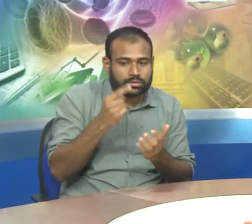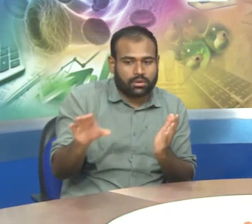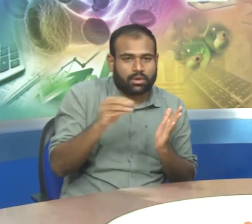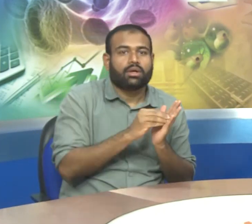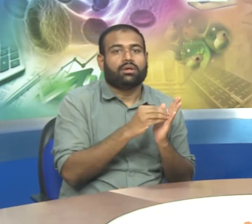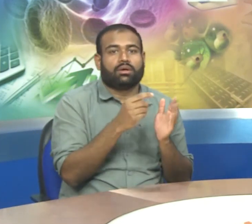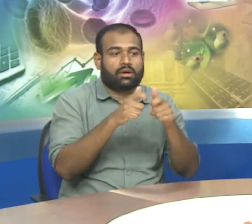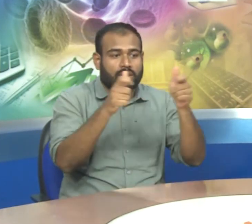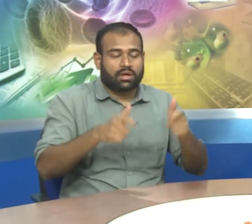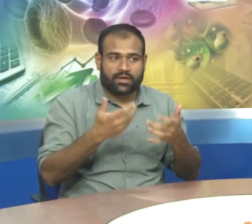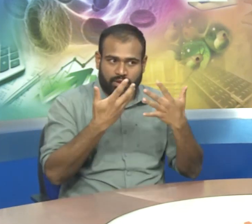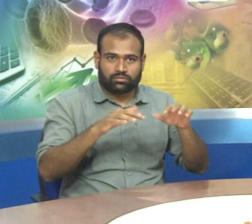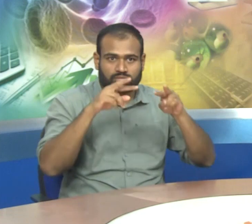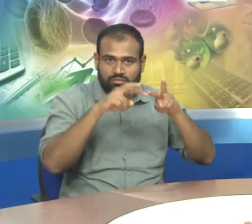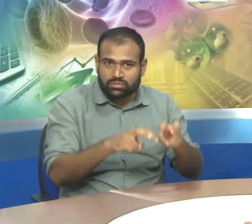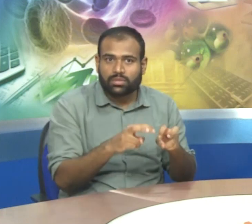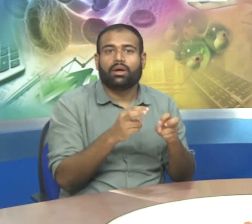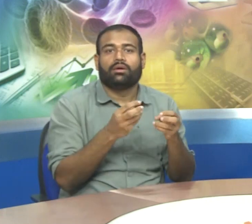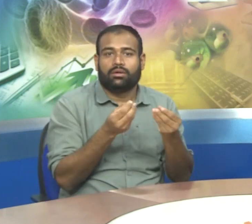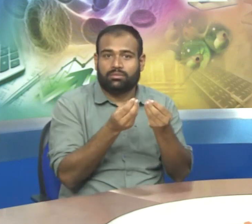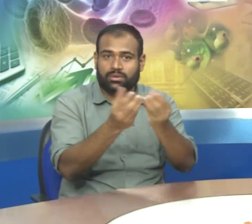also the newspaper clipping service.